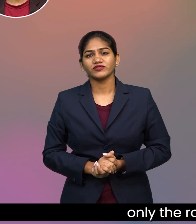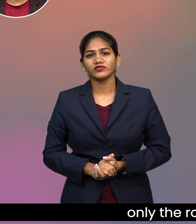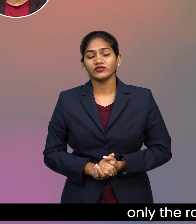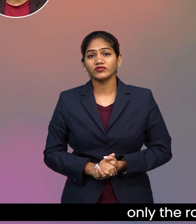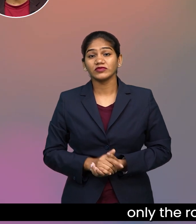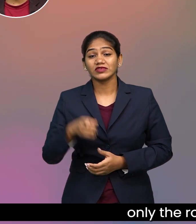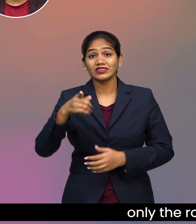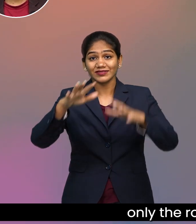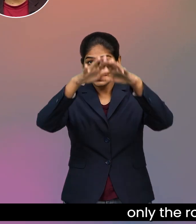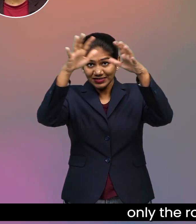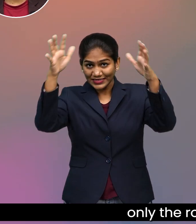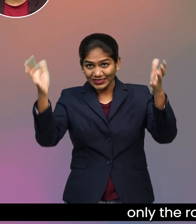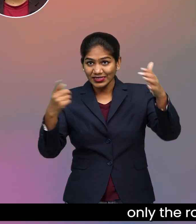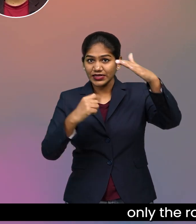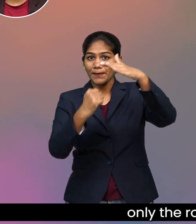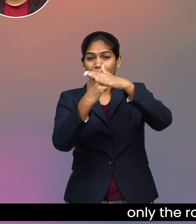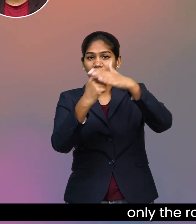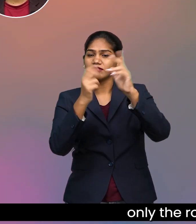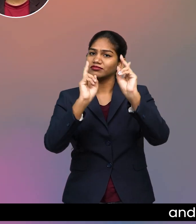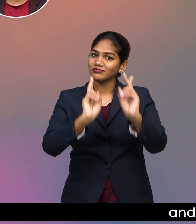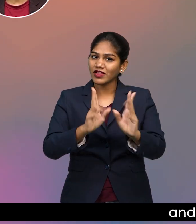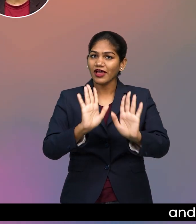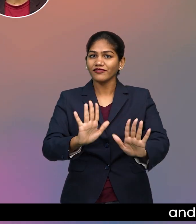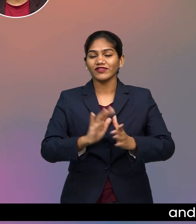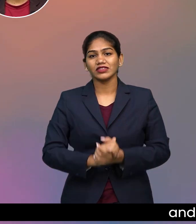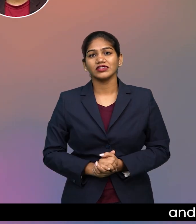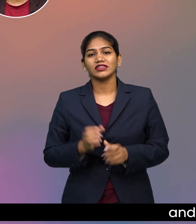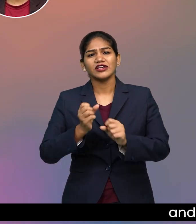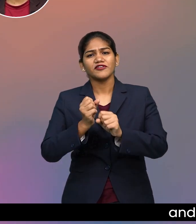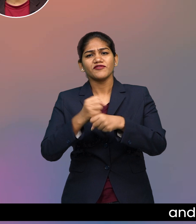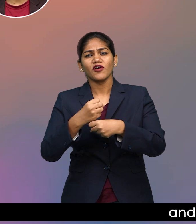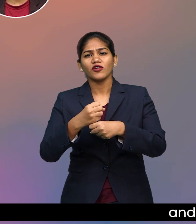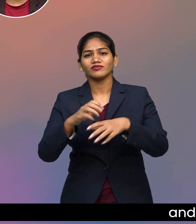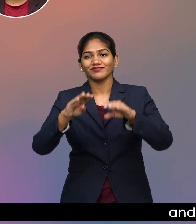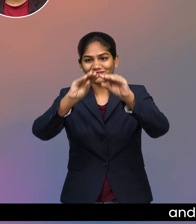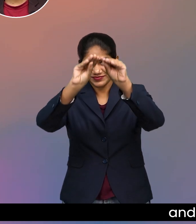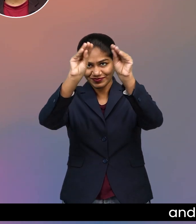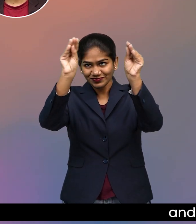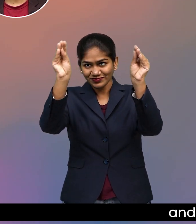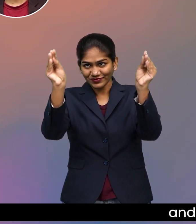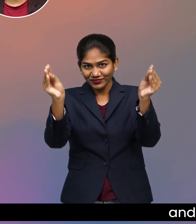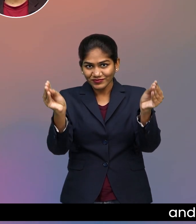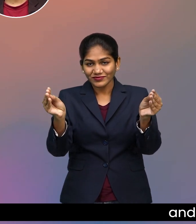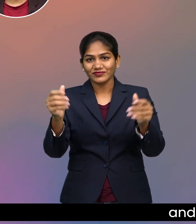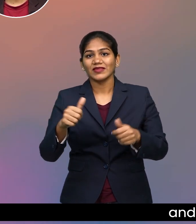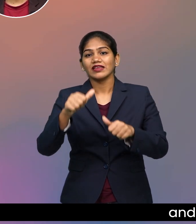only the roof of the caves remains and form sea arches.